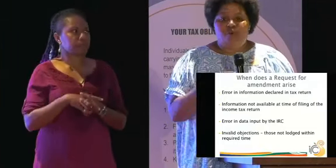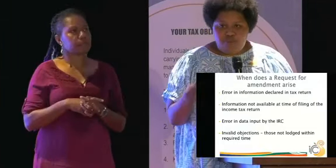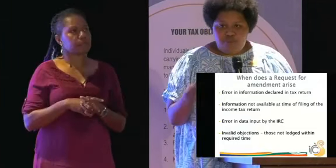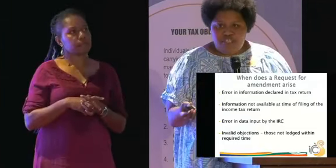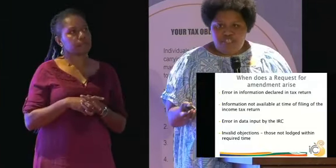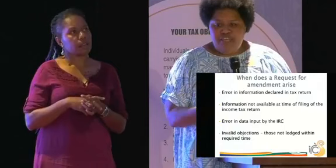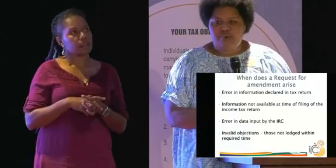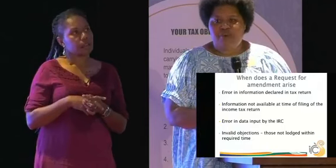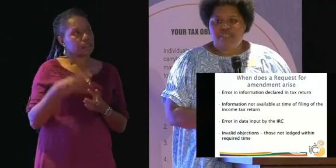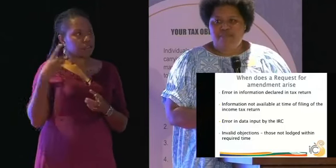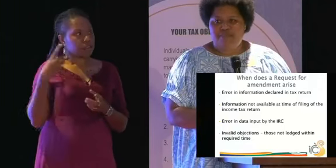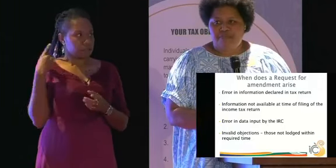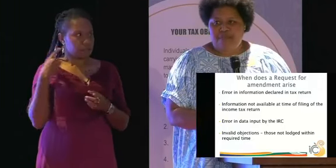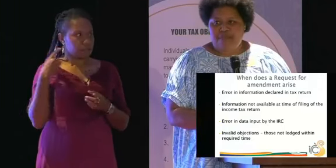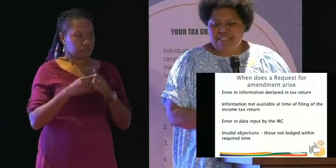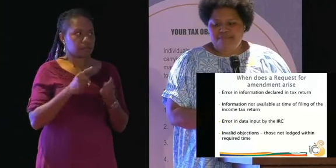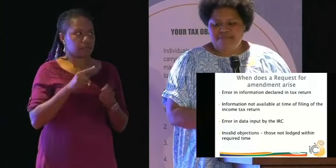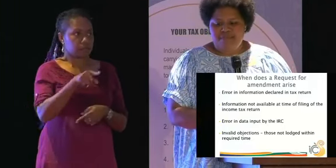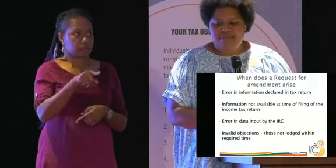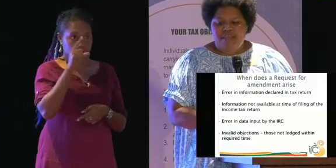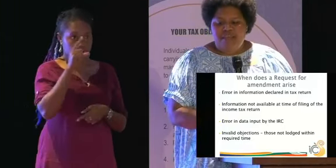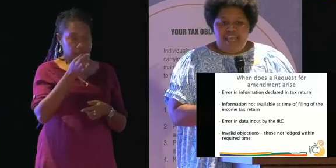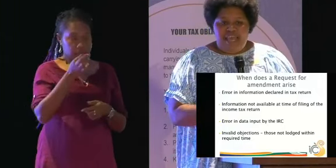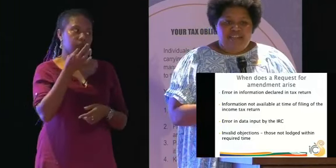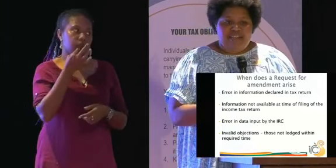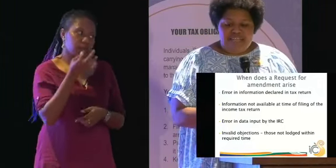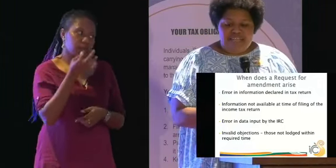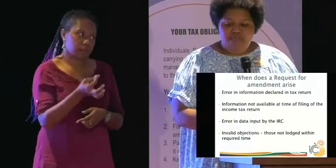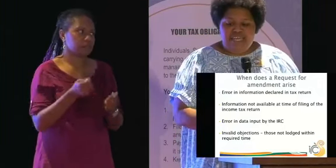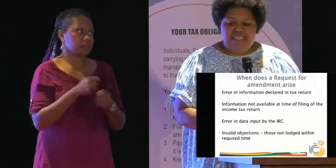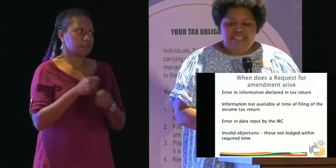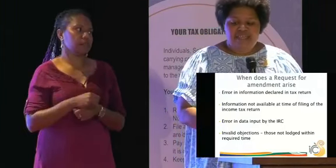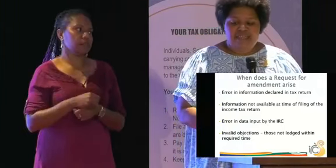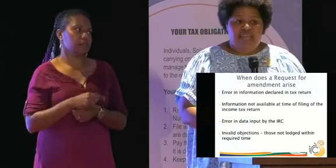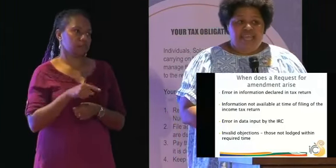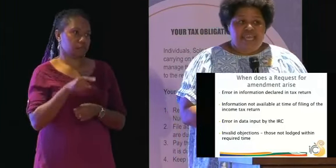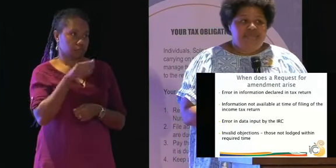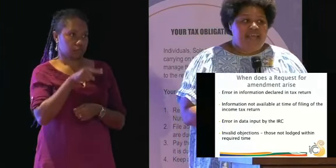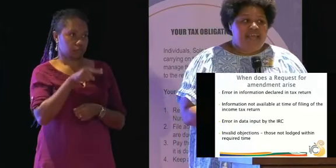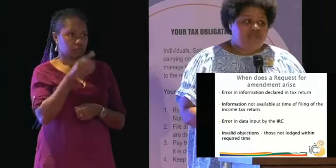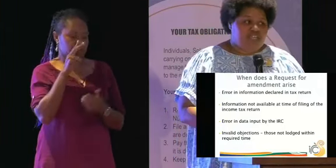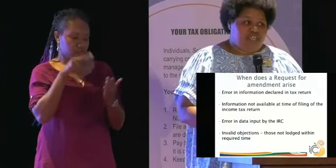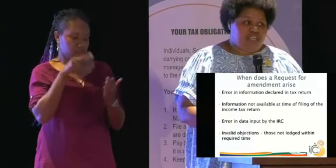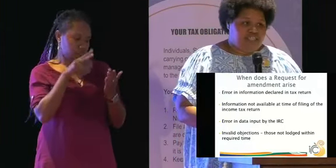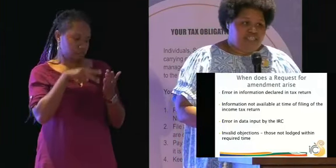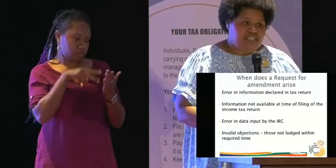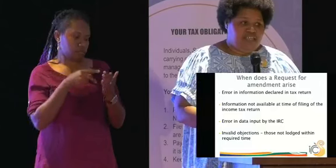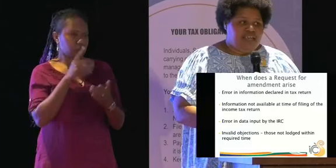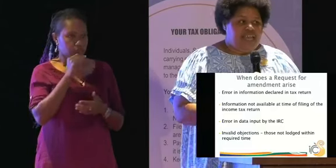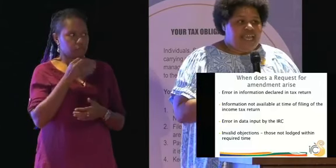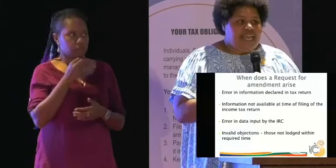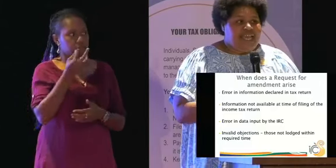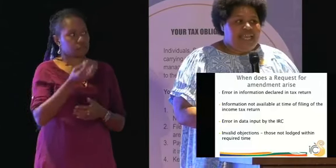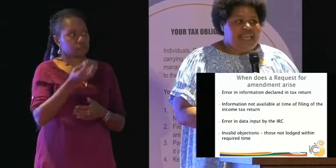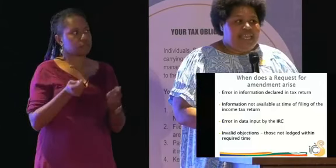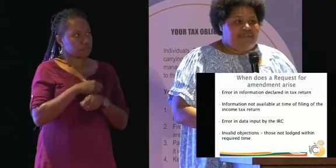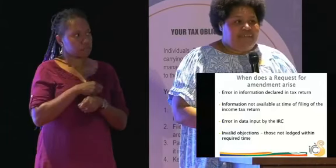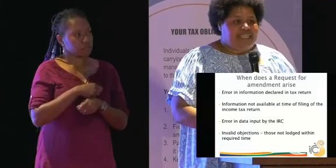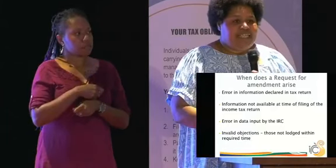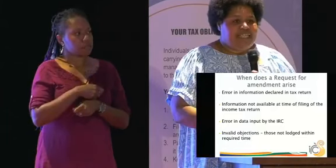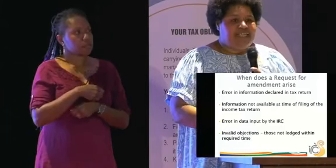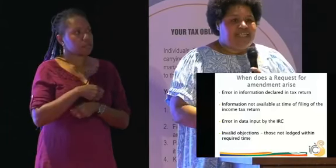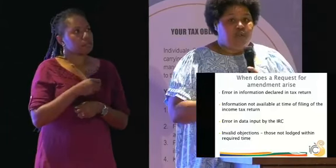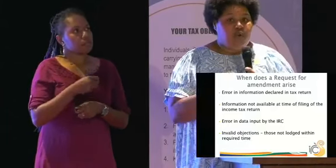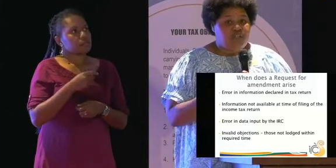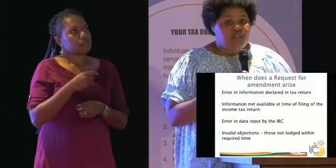you can also put in your request for amendment. And the last one is invalid objections. In the